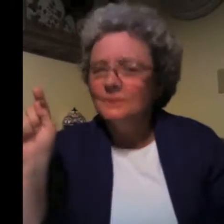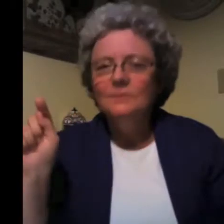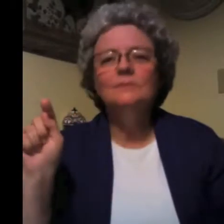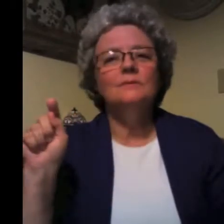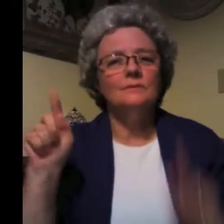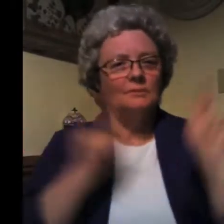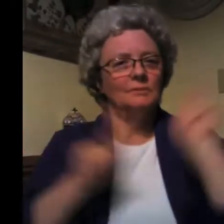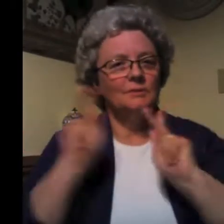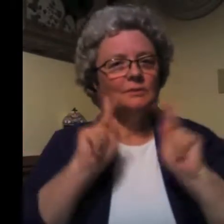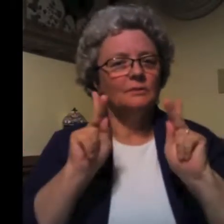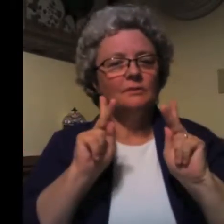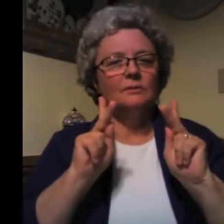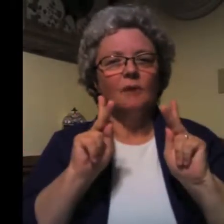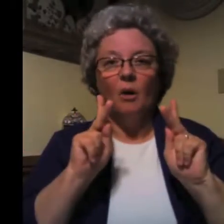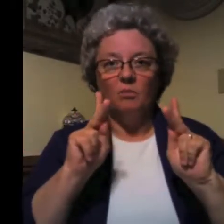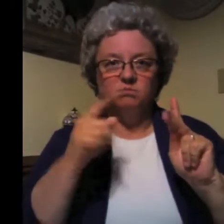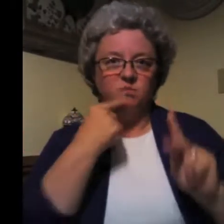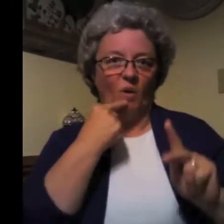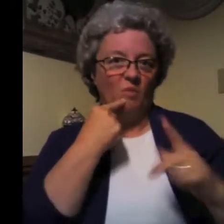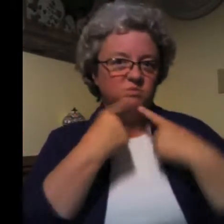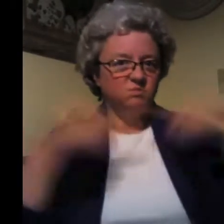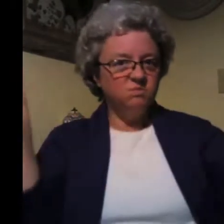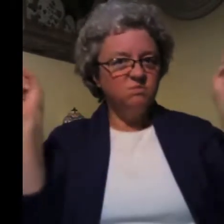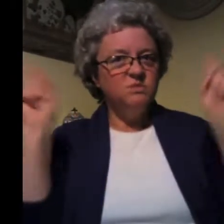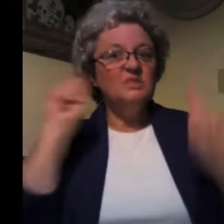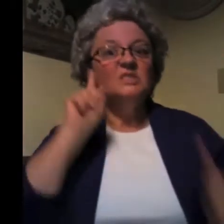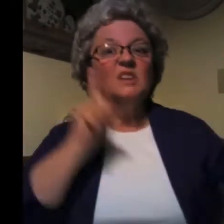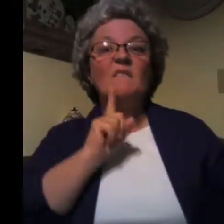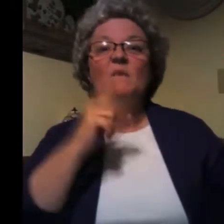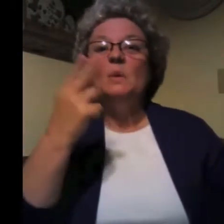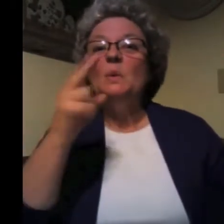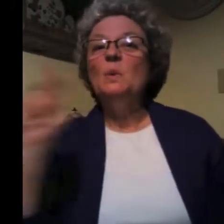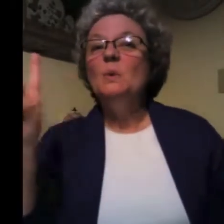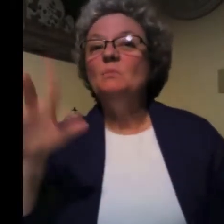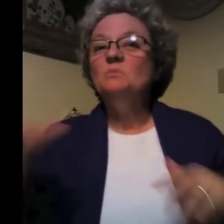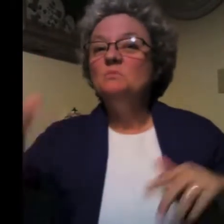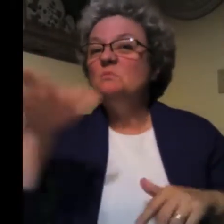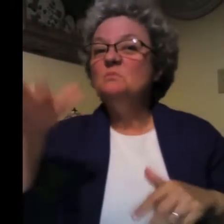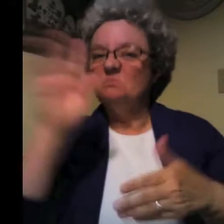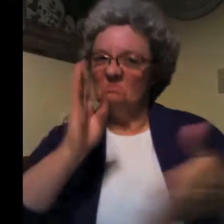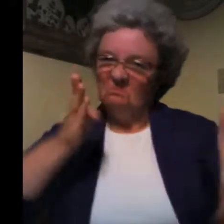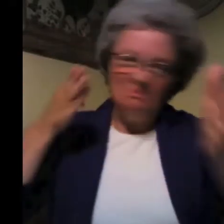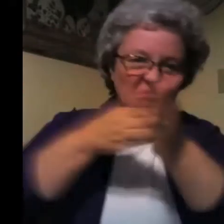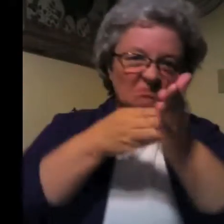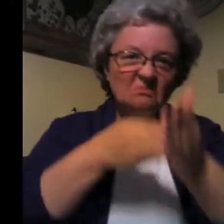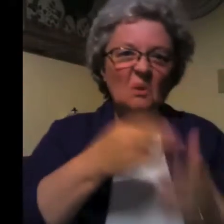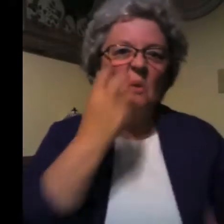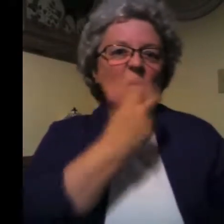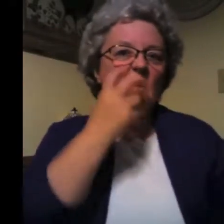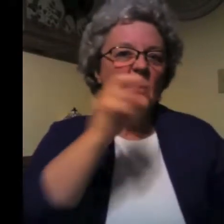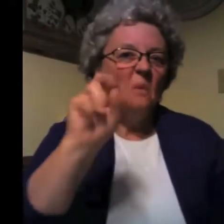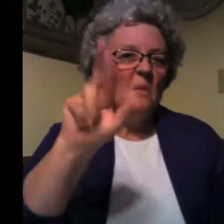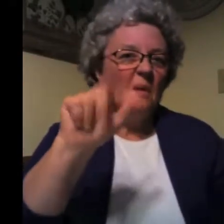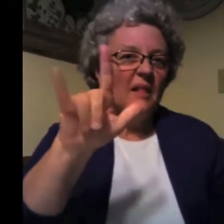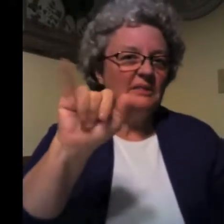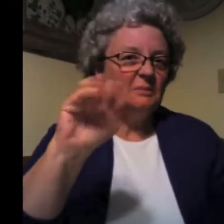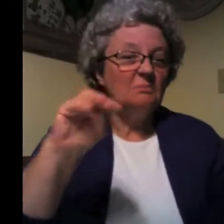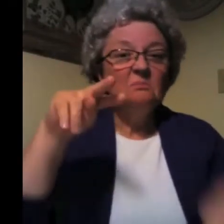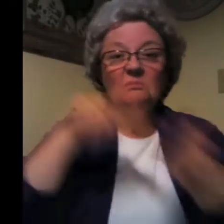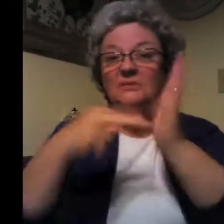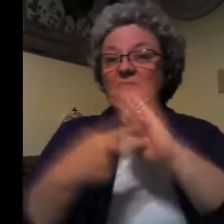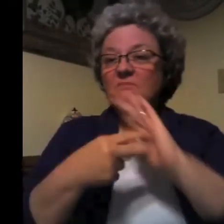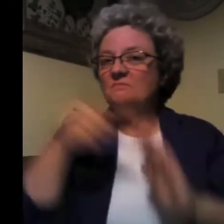I've noticed that a lot of people will say that the deaf community is against oralism, which means that